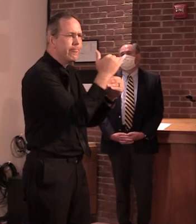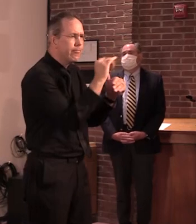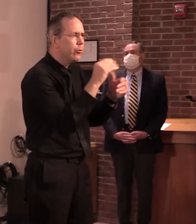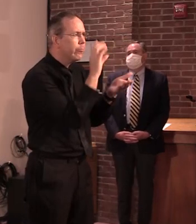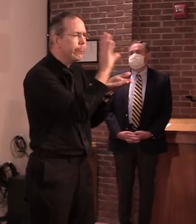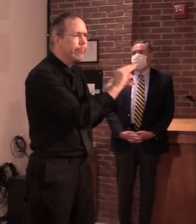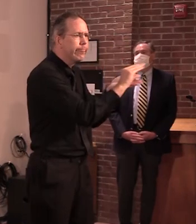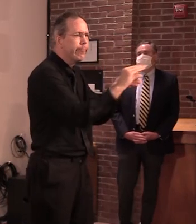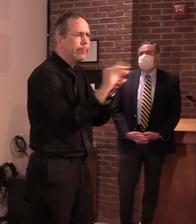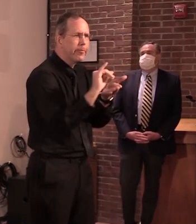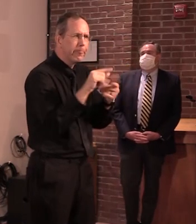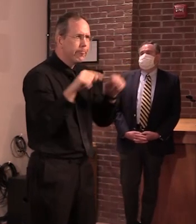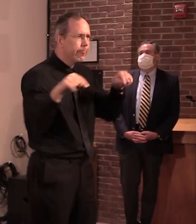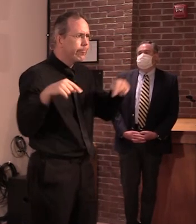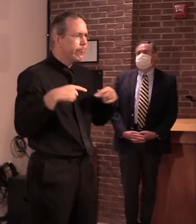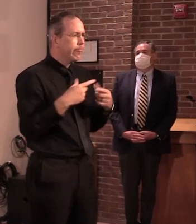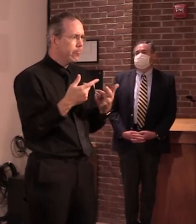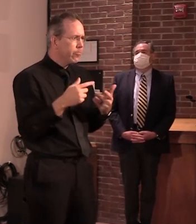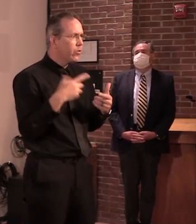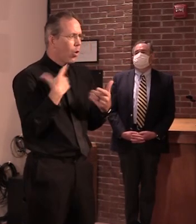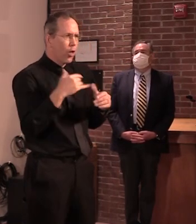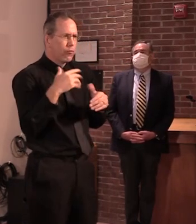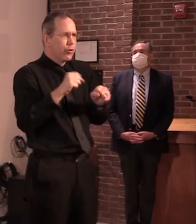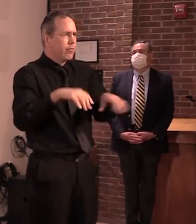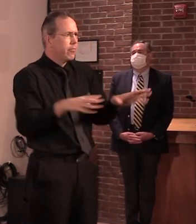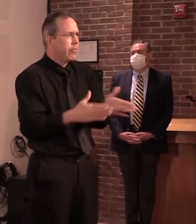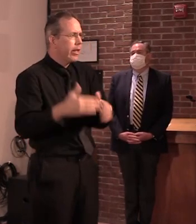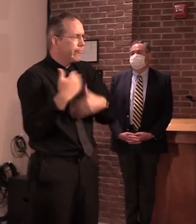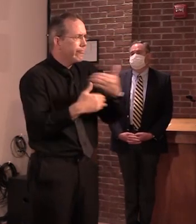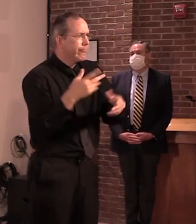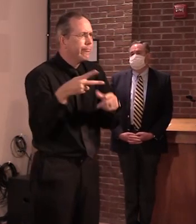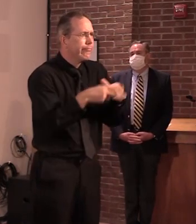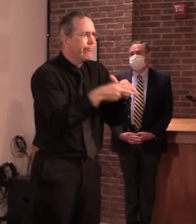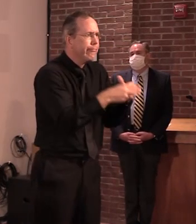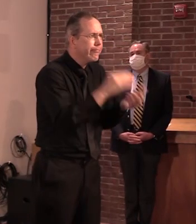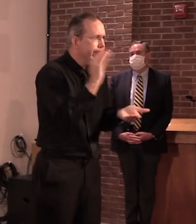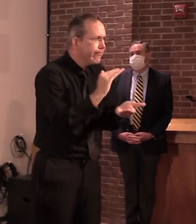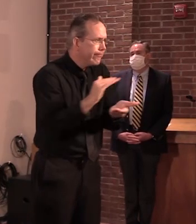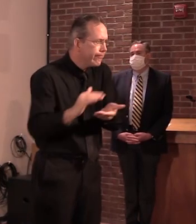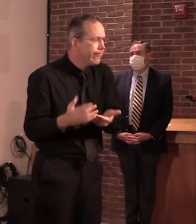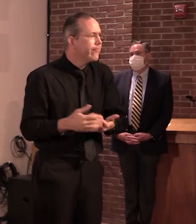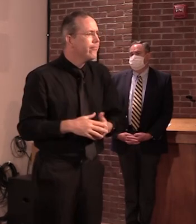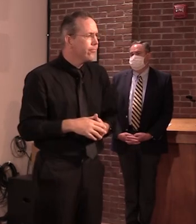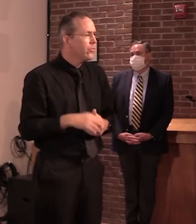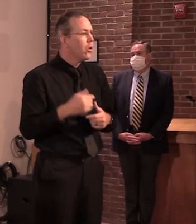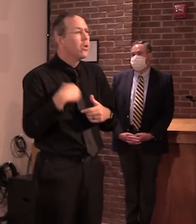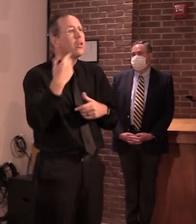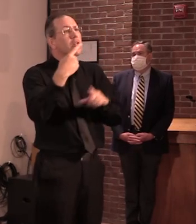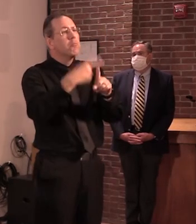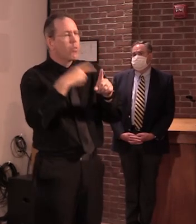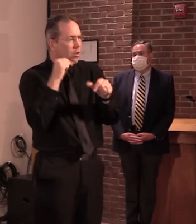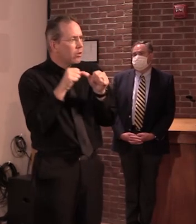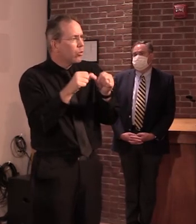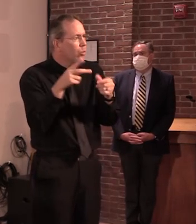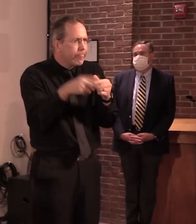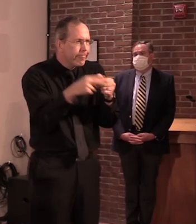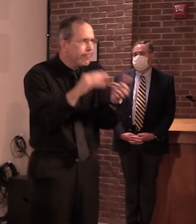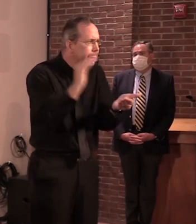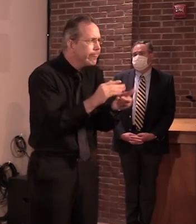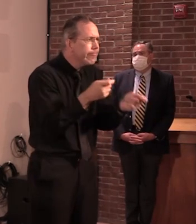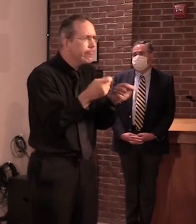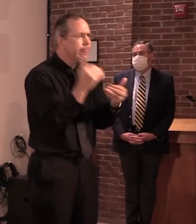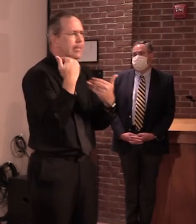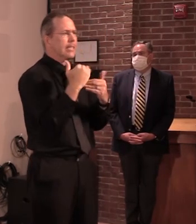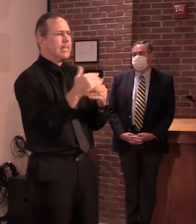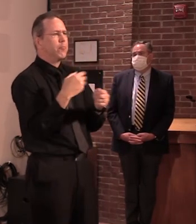point in time. So we've done that already in this first quarter, and we'll continue to do that through the